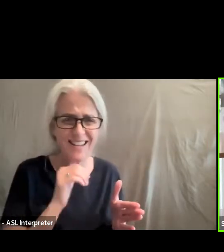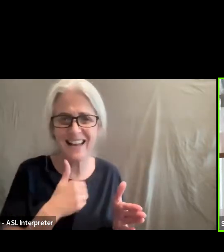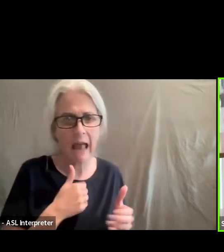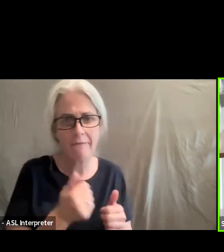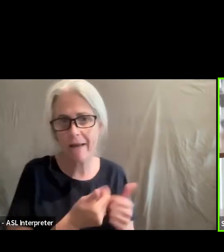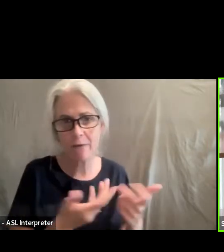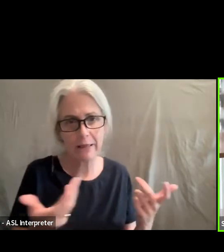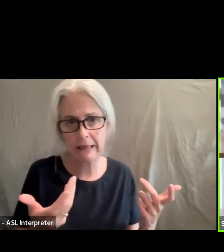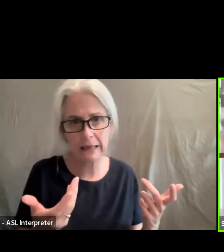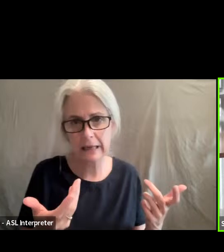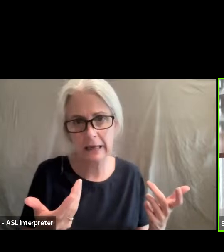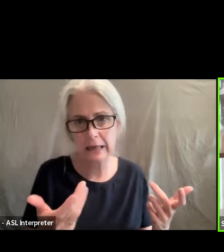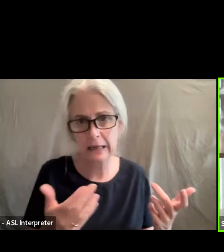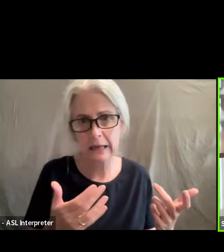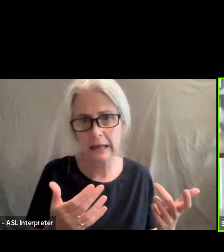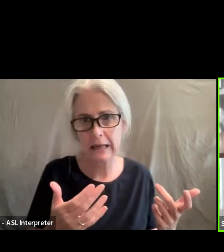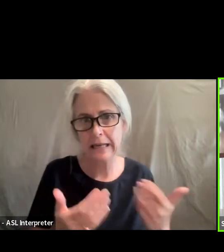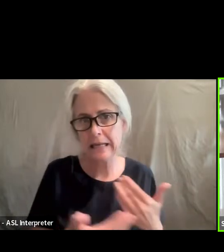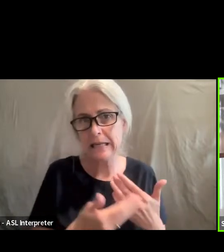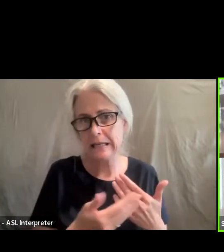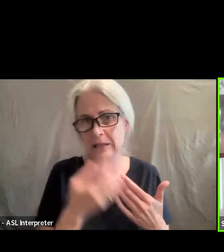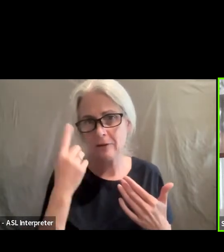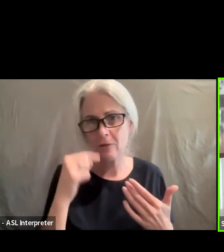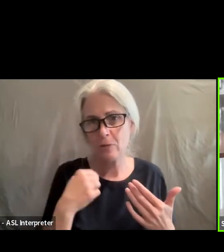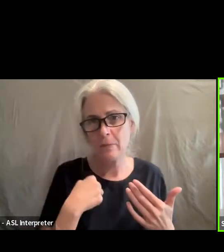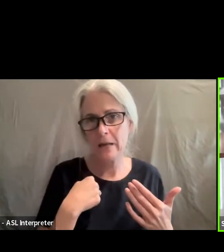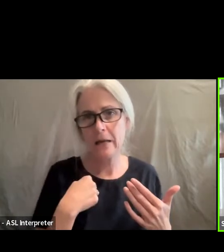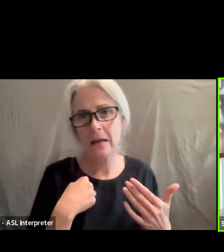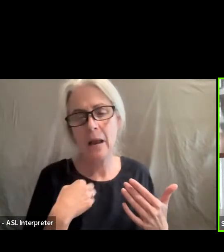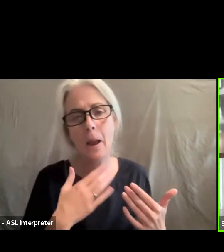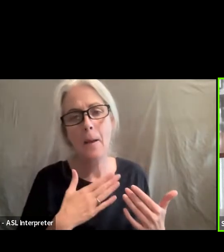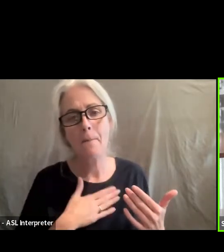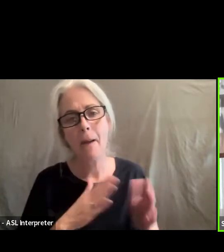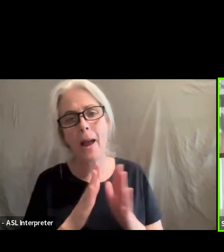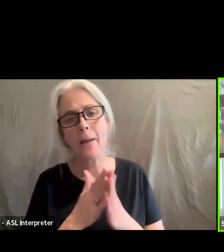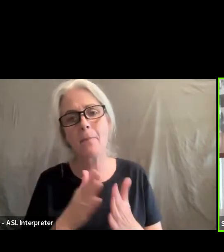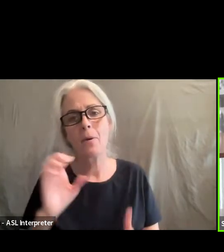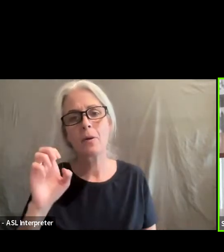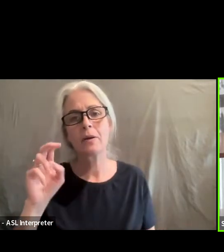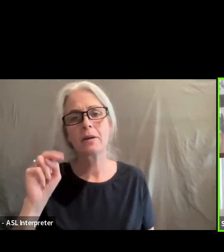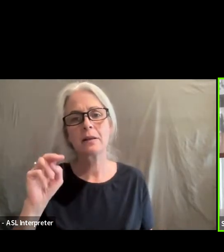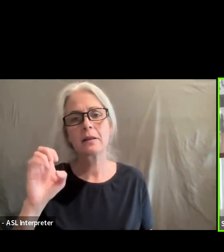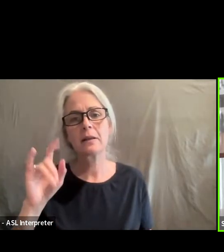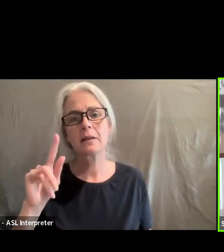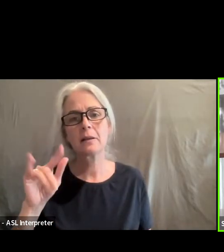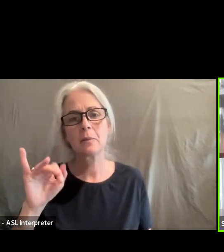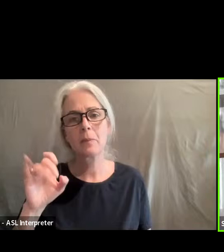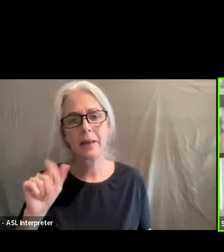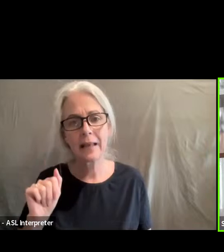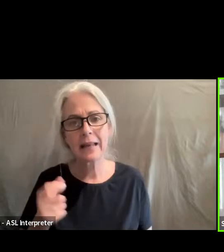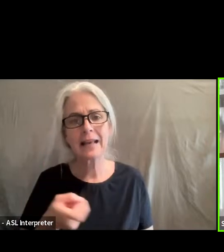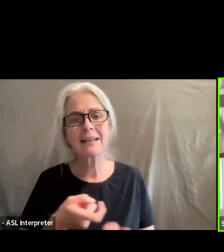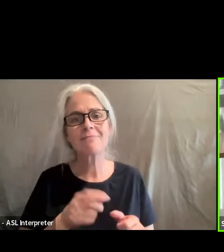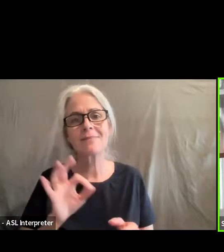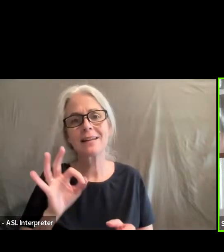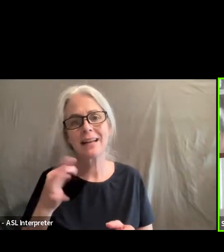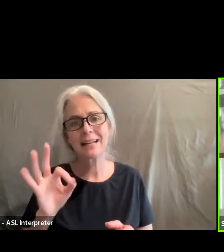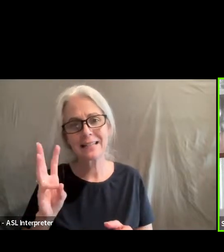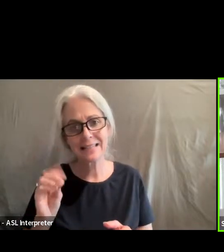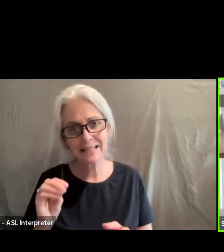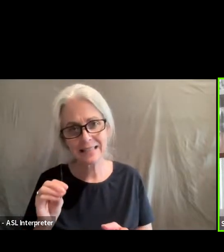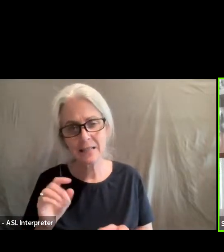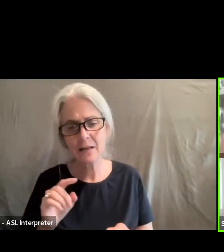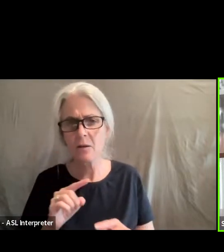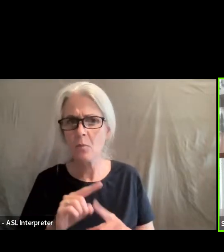everything at my fingertips, and my encyclopedia was from 1960. And, but once computers